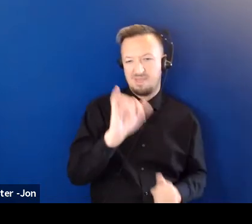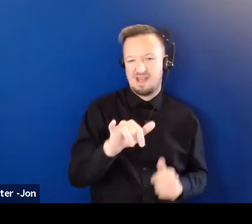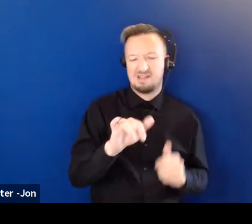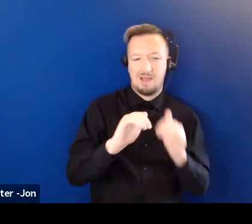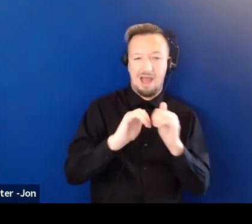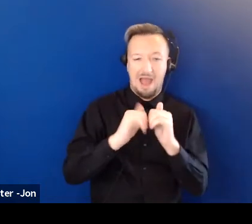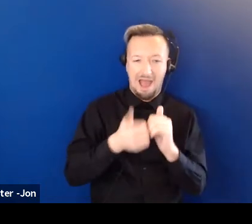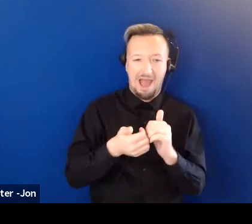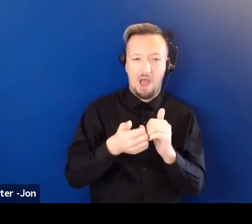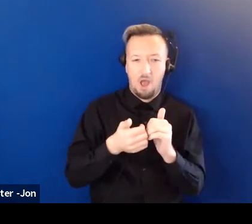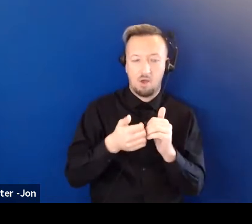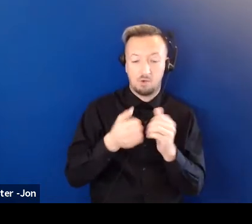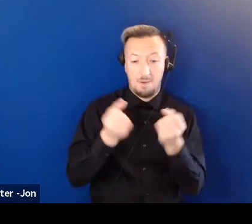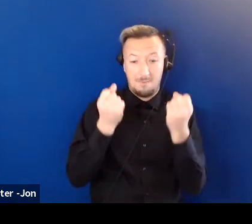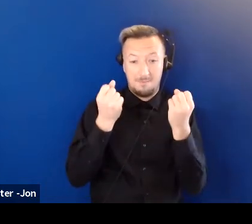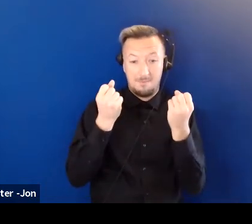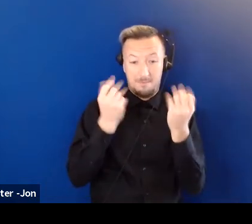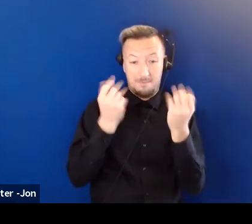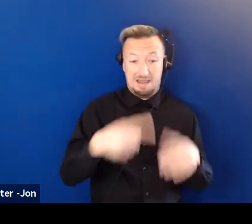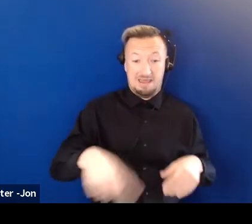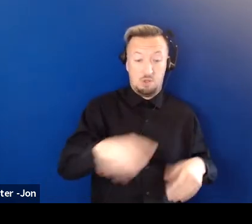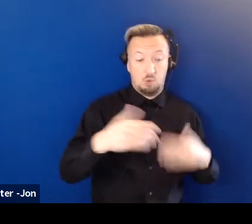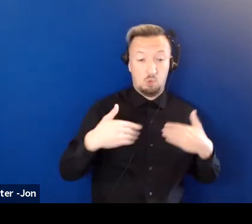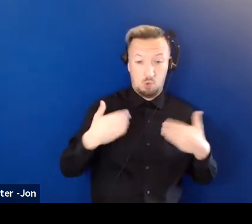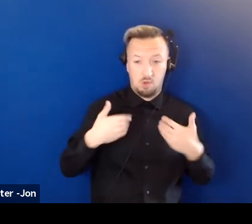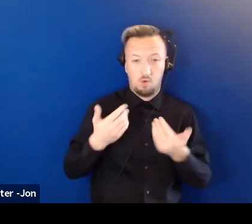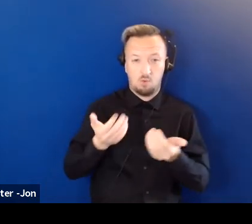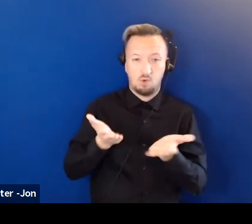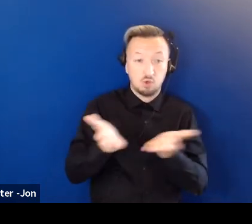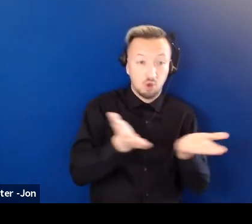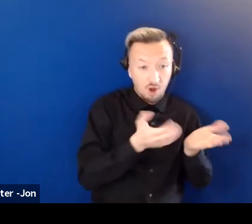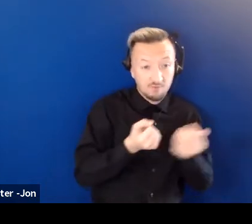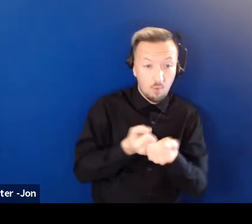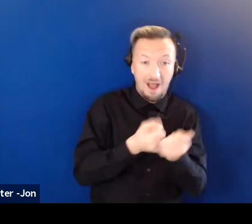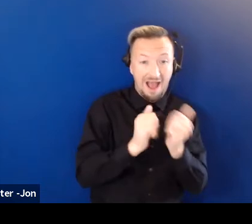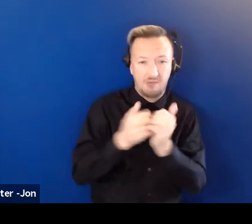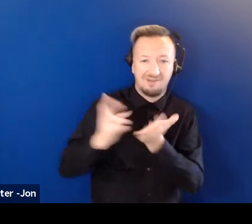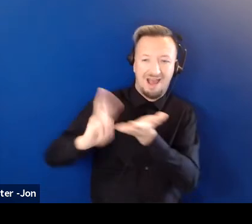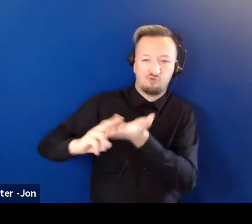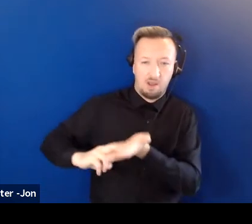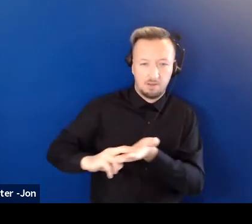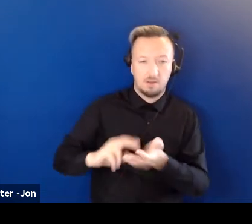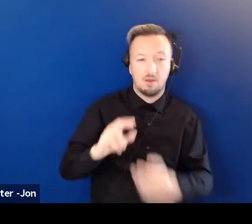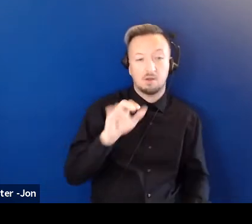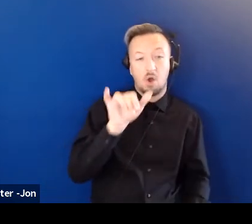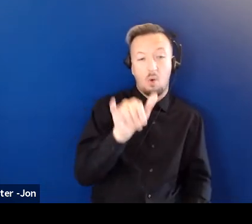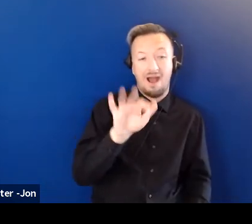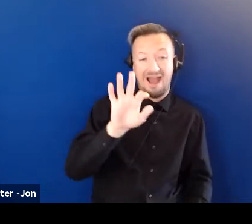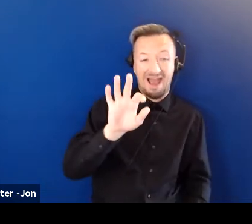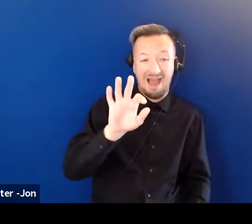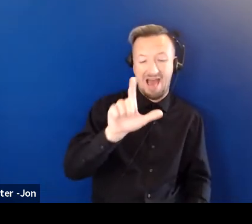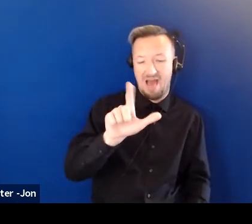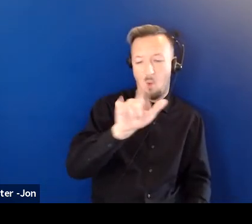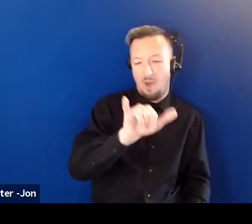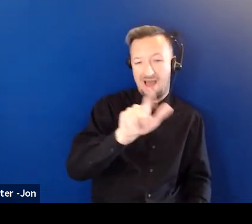serving a large majority of that youth number that I shared. And then YLF, our Youth Leadership